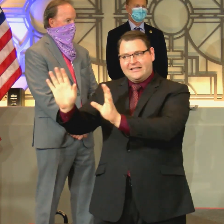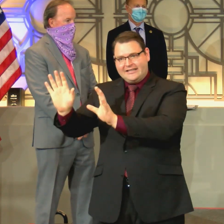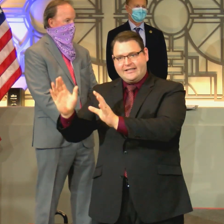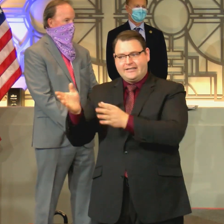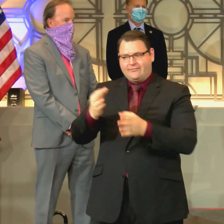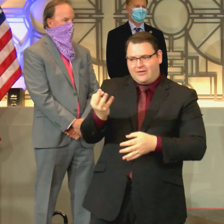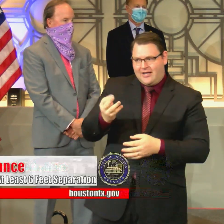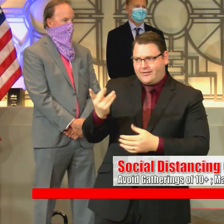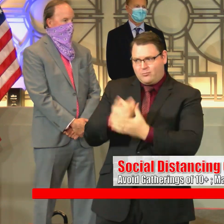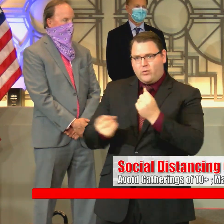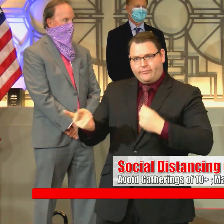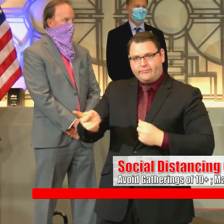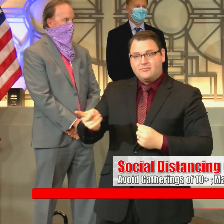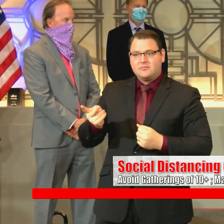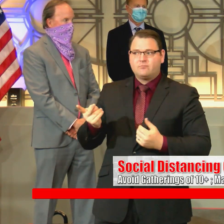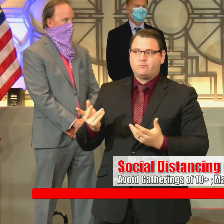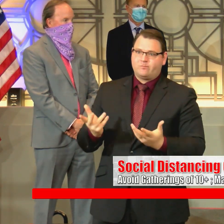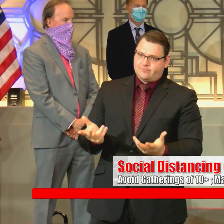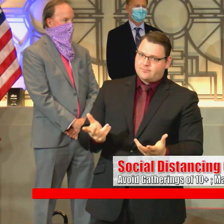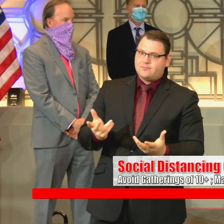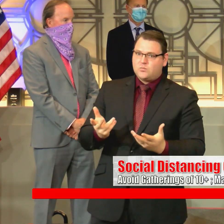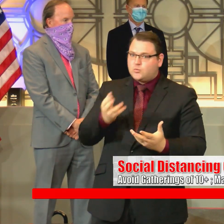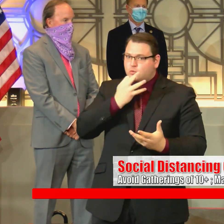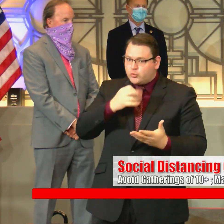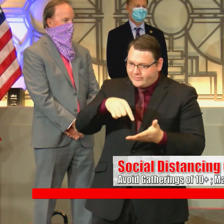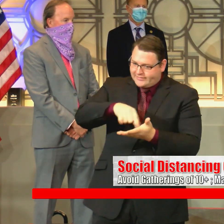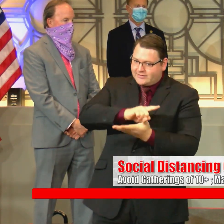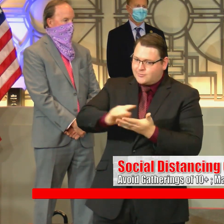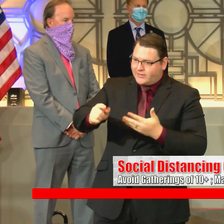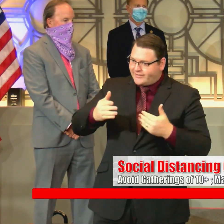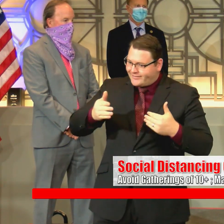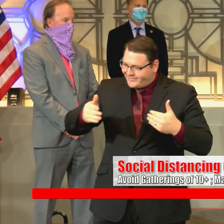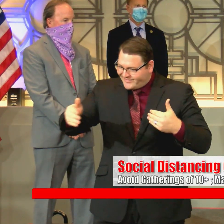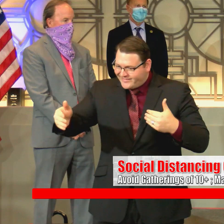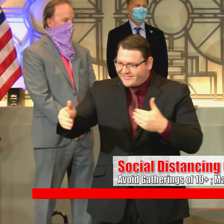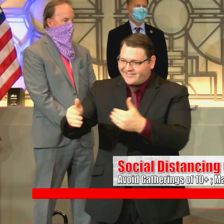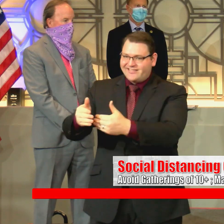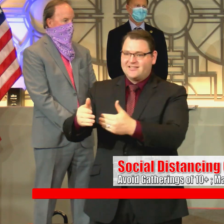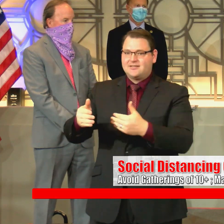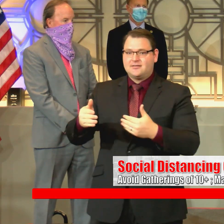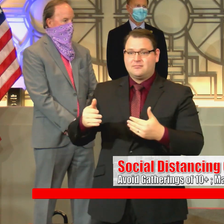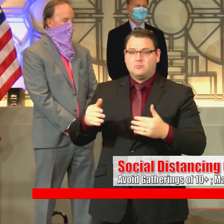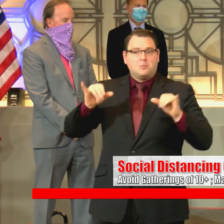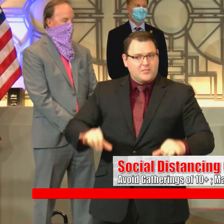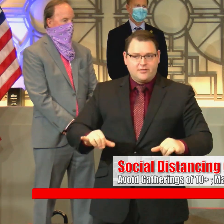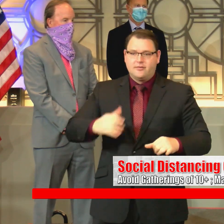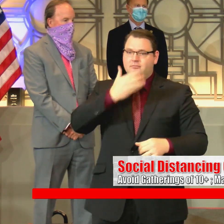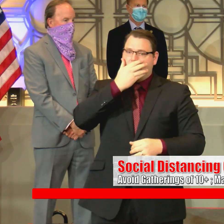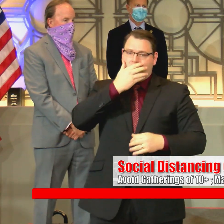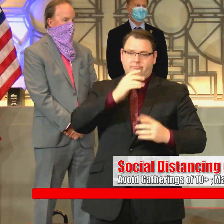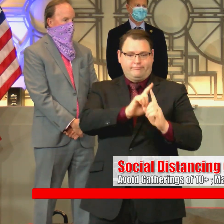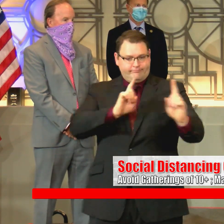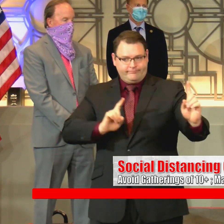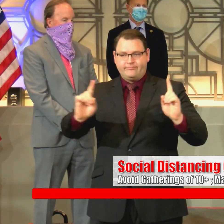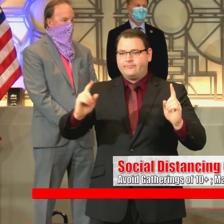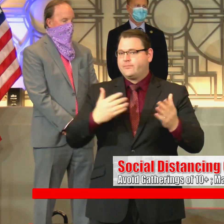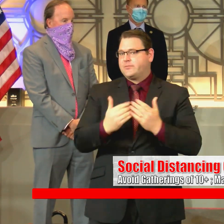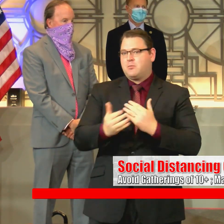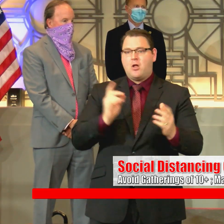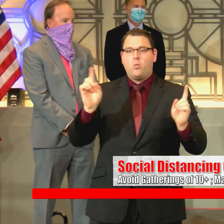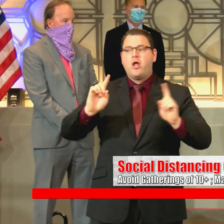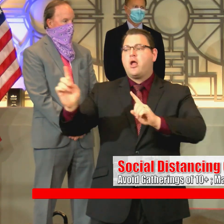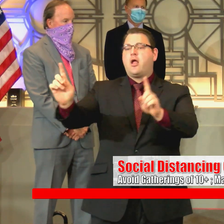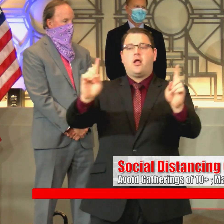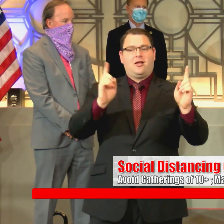social distancing, whether you're at home or in the park or in the grocery store, is still needed. I do want to say something